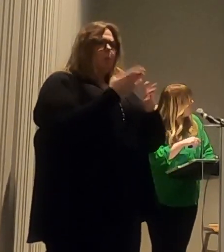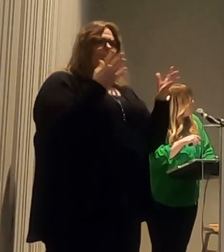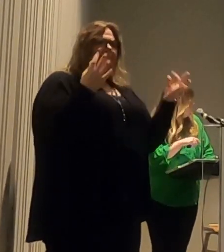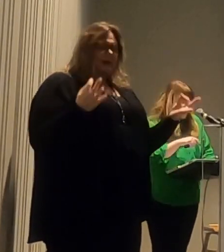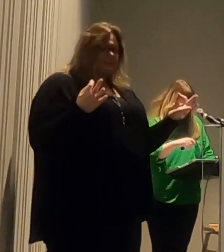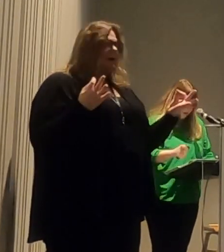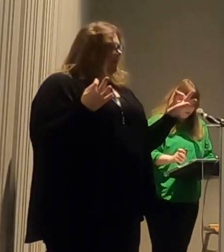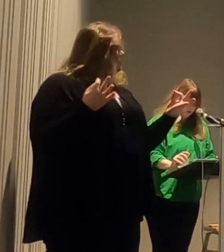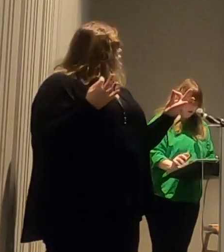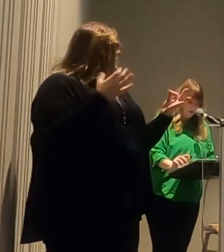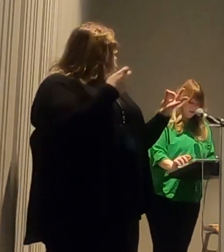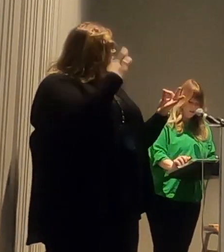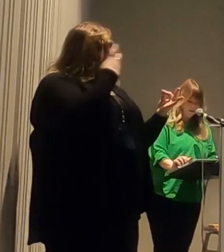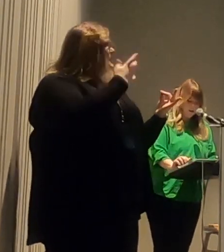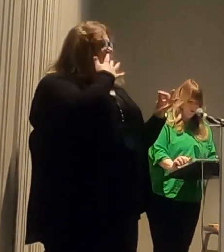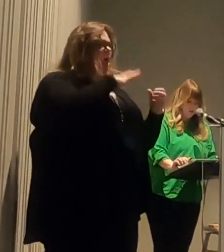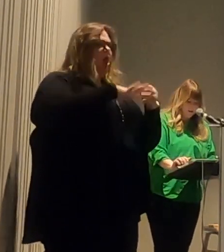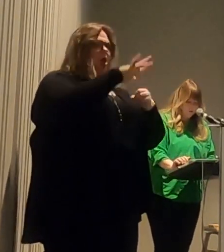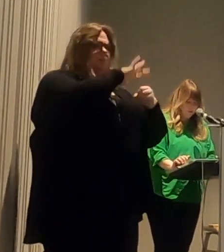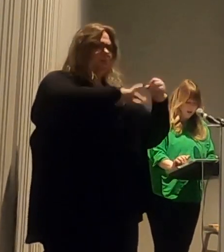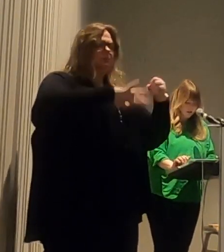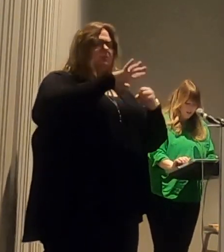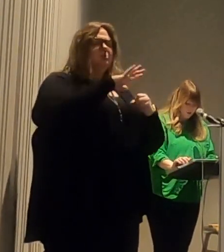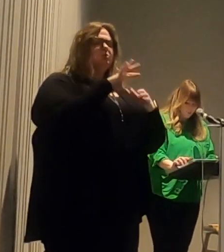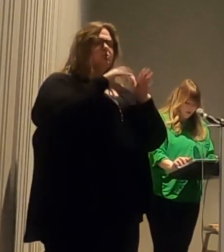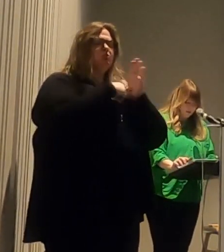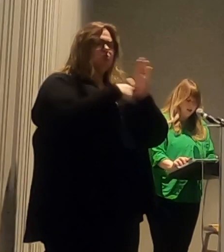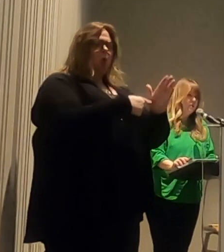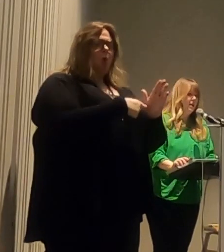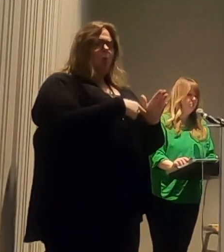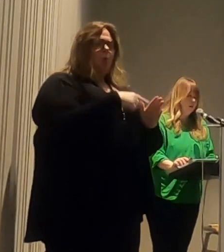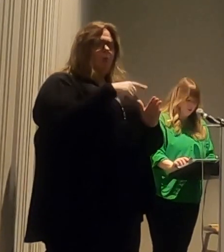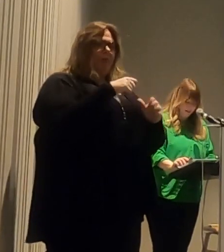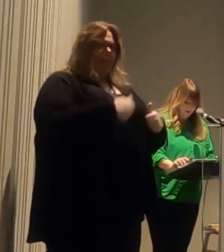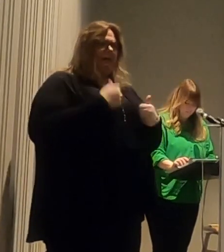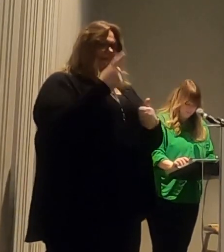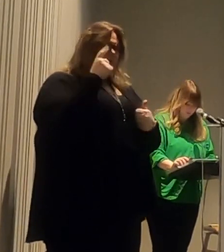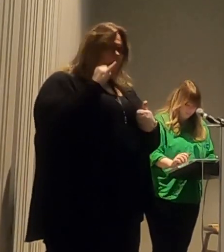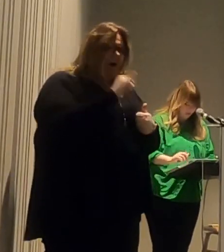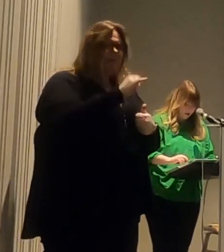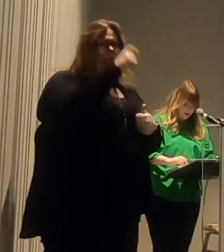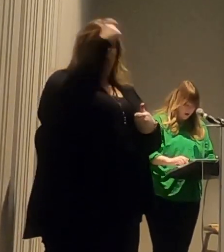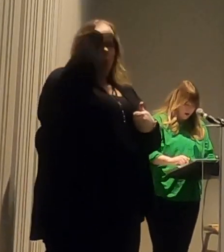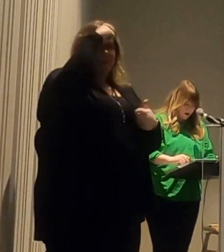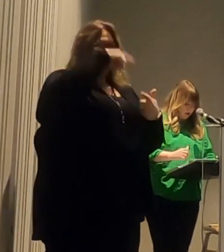that surround it here are associated with immortality, wisdom, and purity.